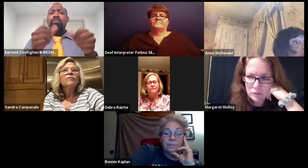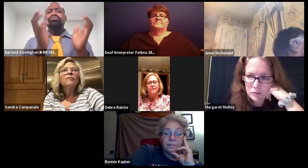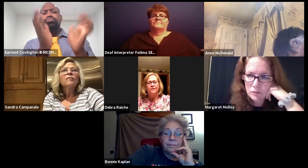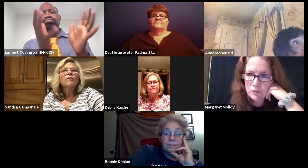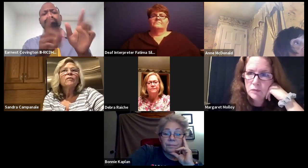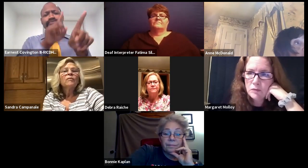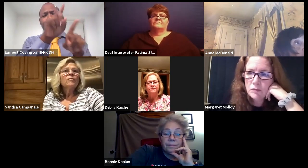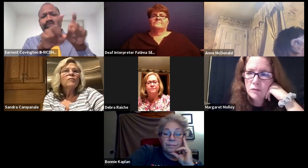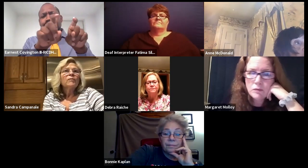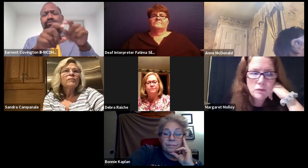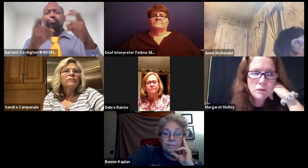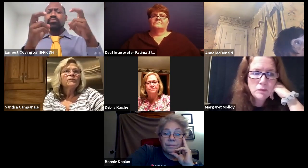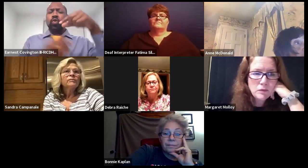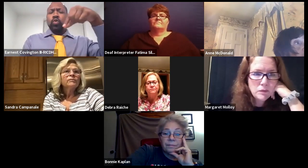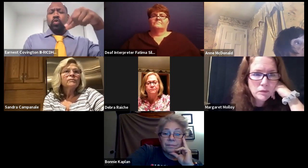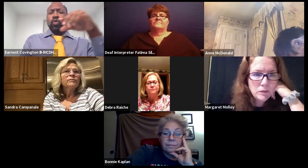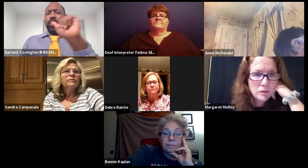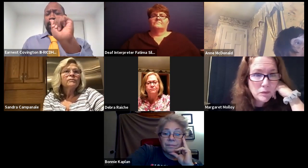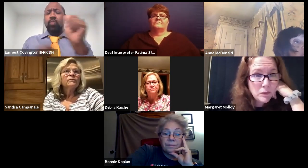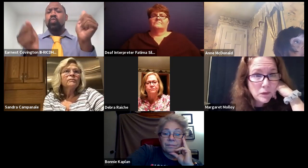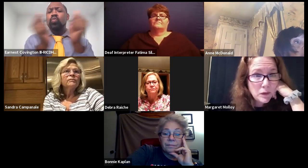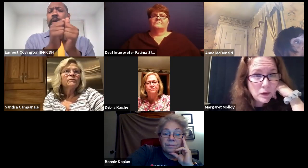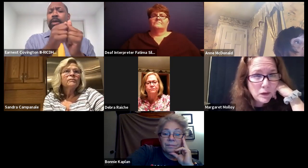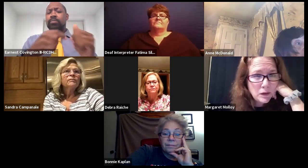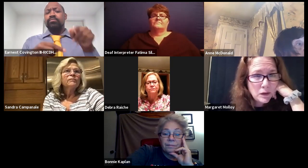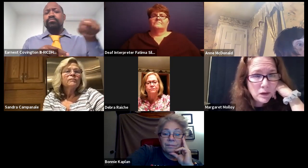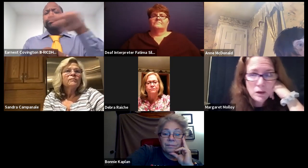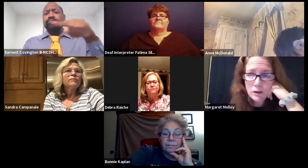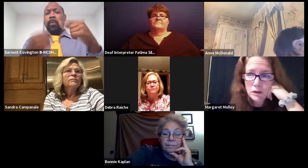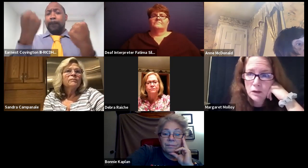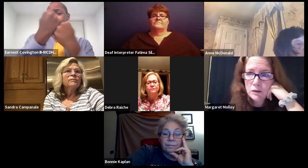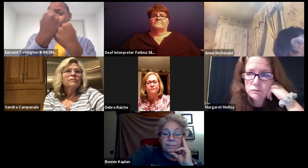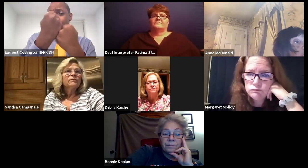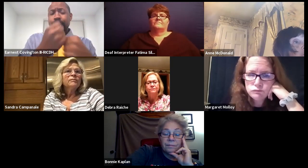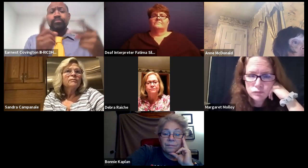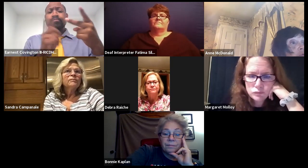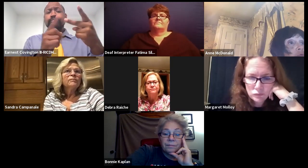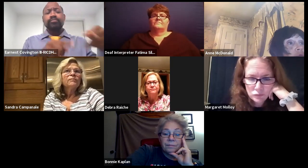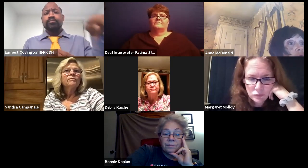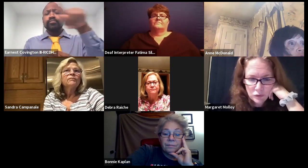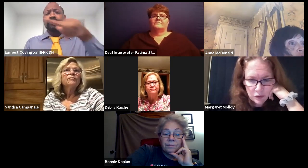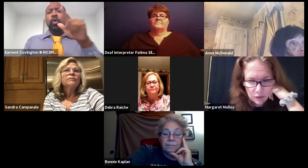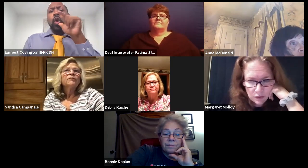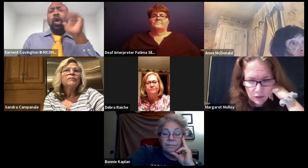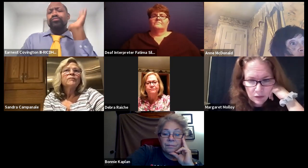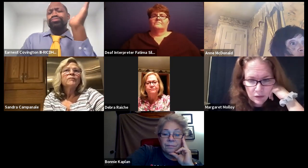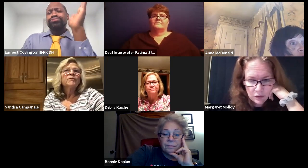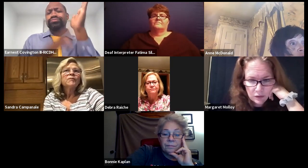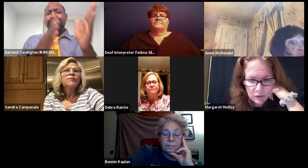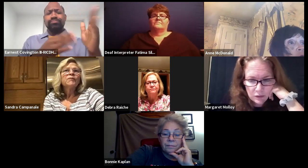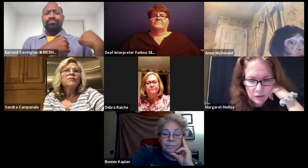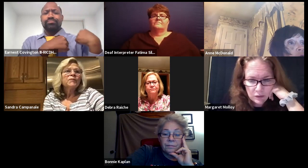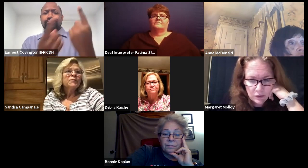You will have the ability to talk, to ask questions. We have a Q&A session scheduled for tonight. You'll be able to speak